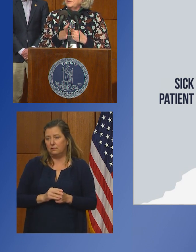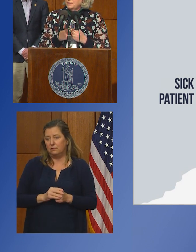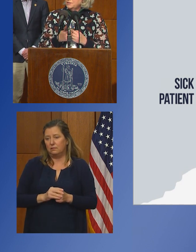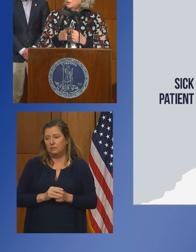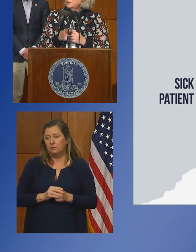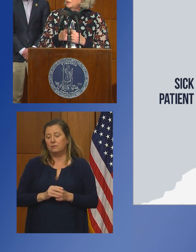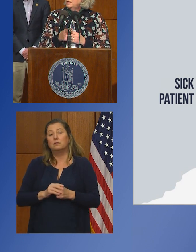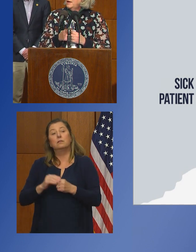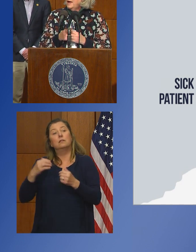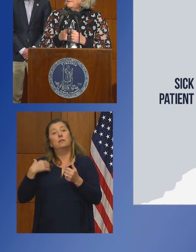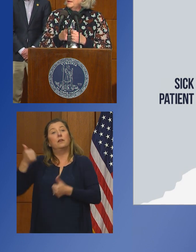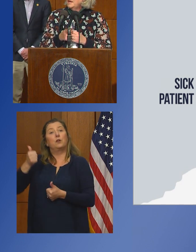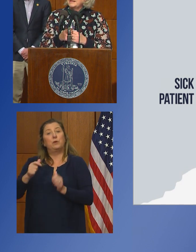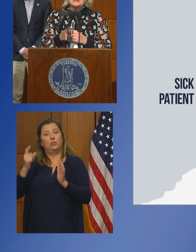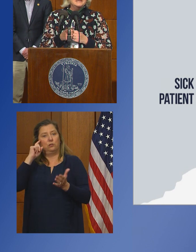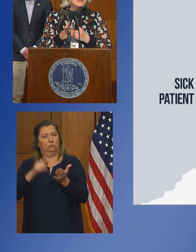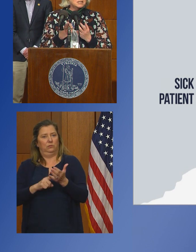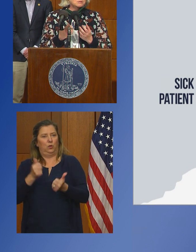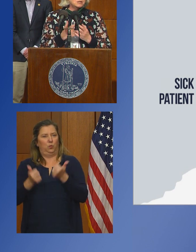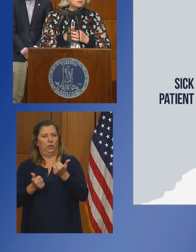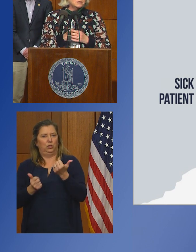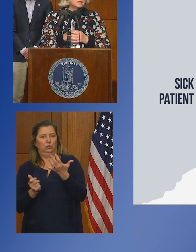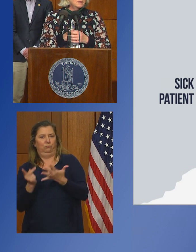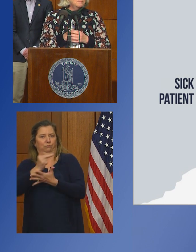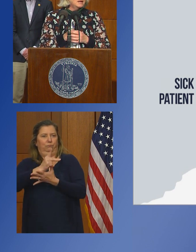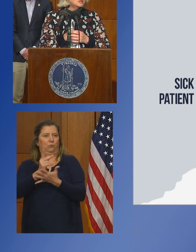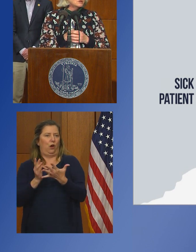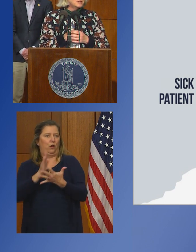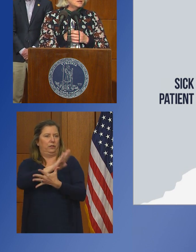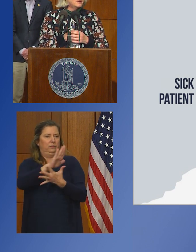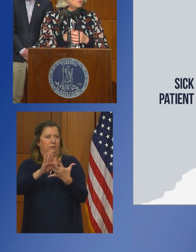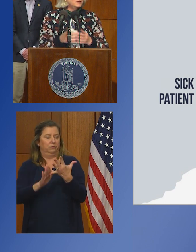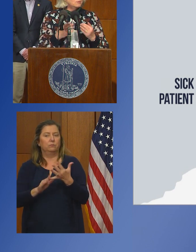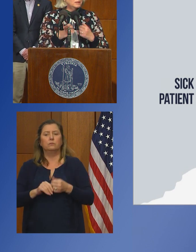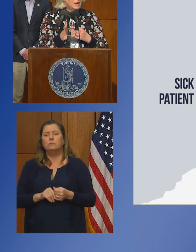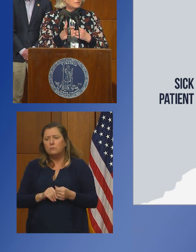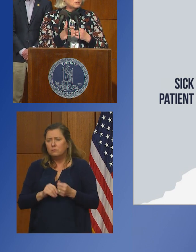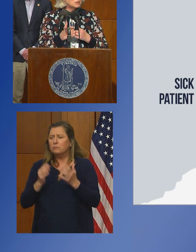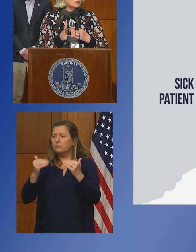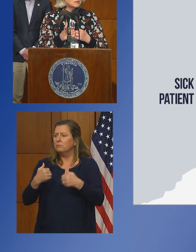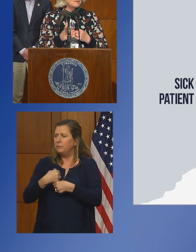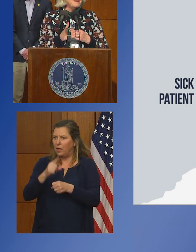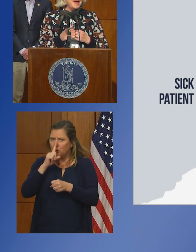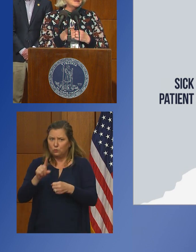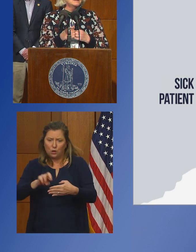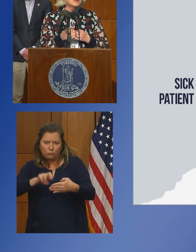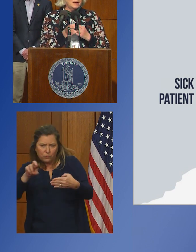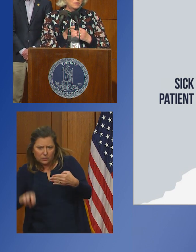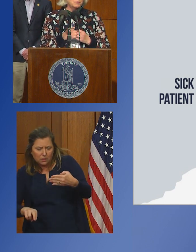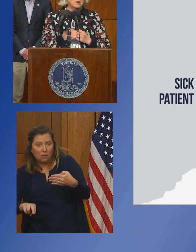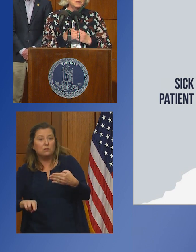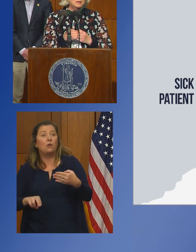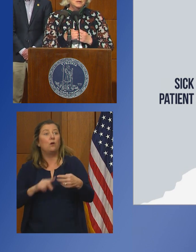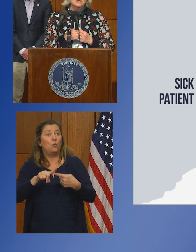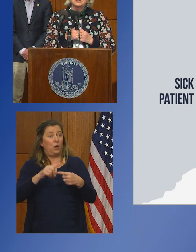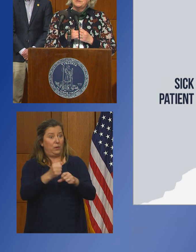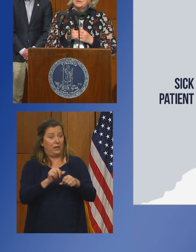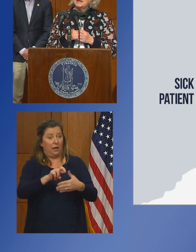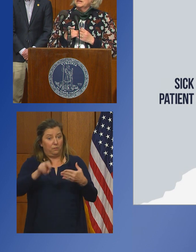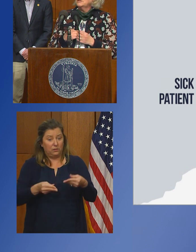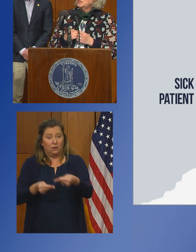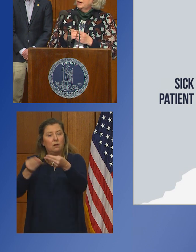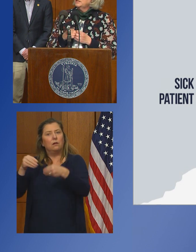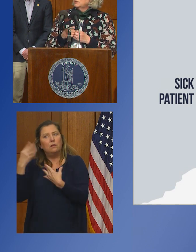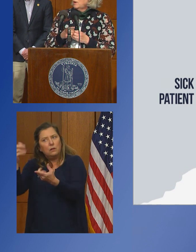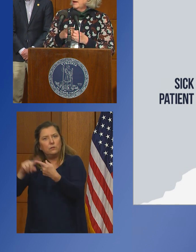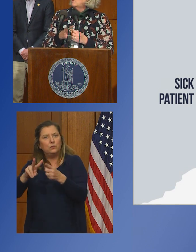priorities by the commissioner. And then lastly, test results, making sure that not only do we have those results come back to the health department so that